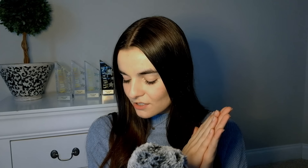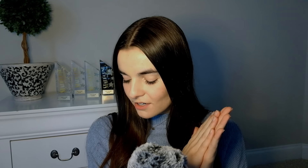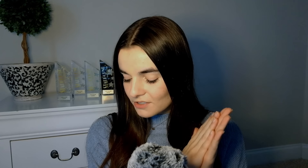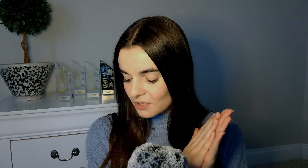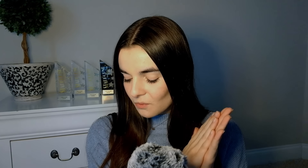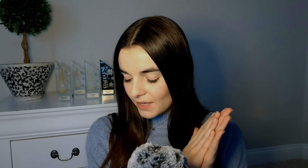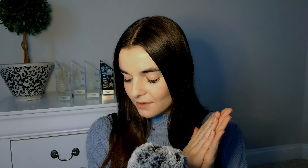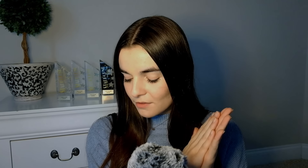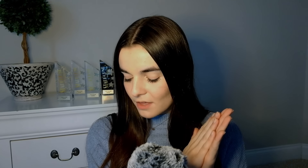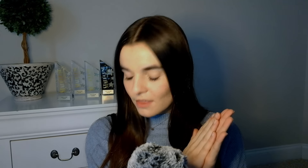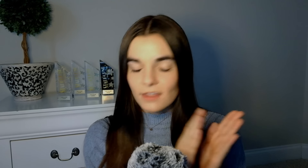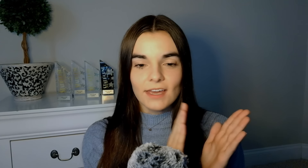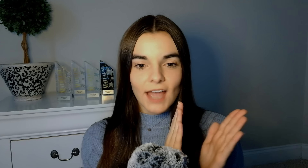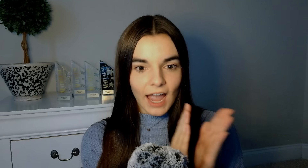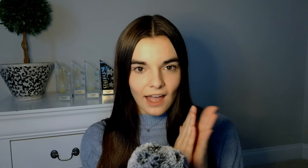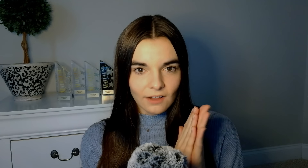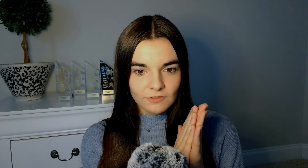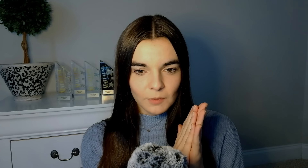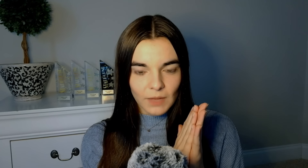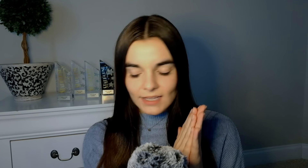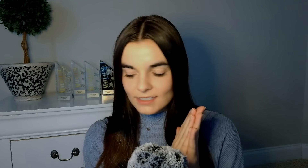start with the alphabet.